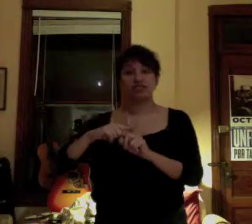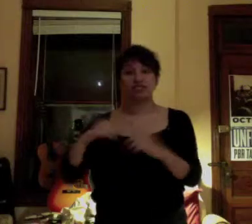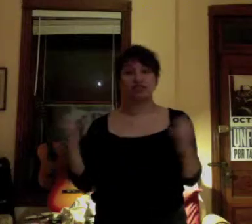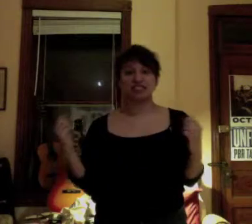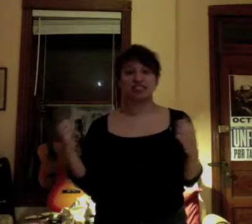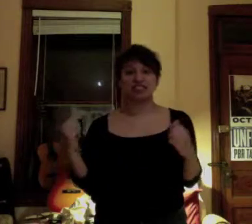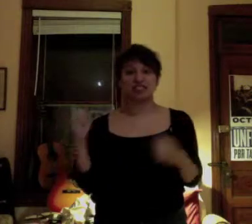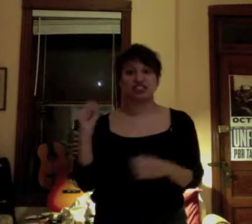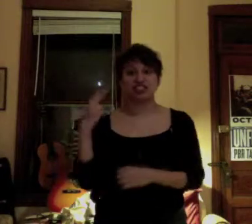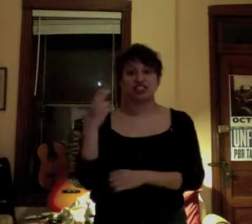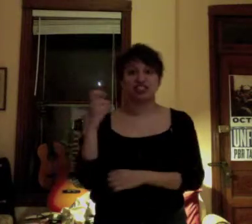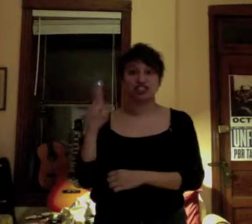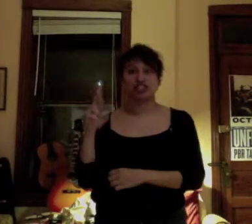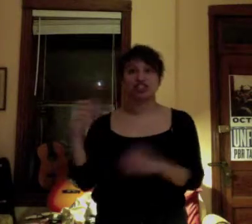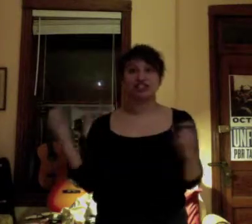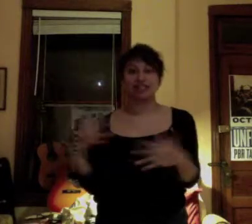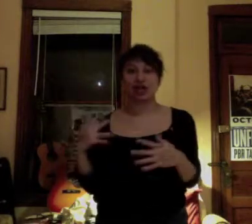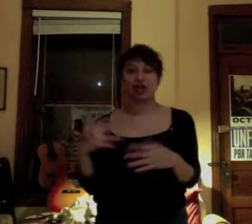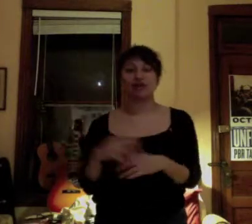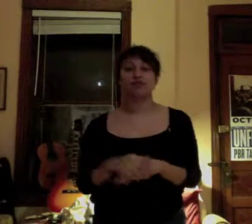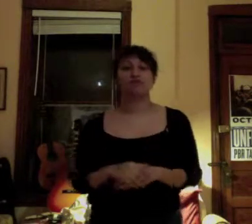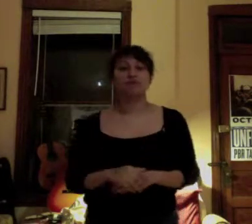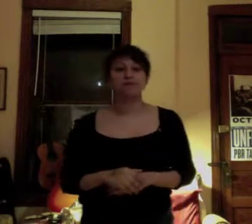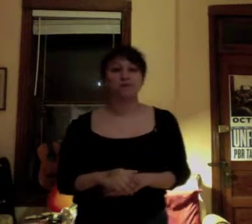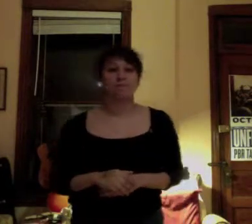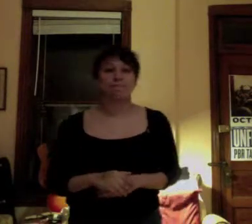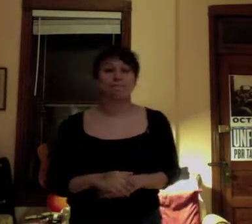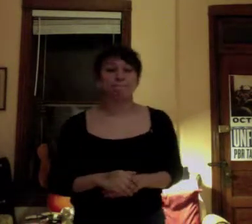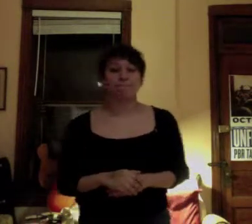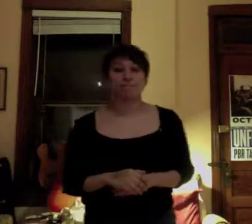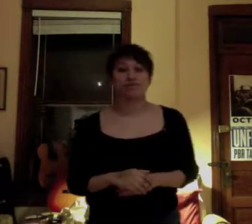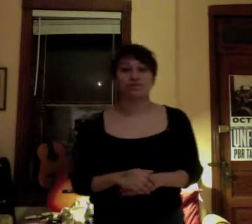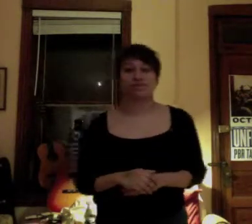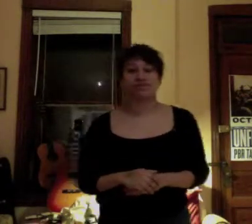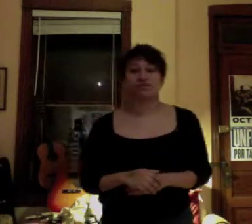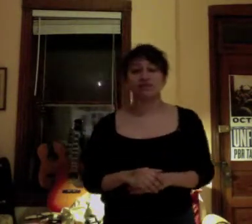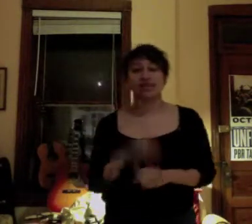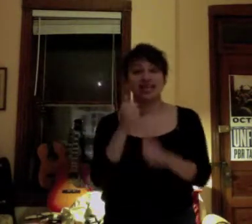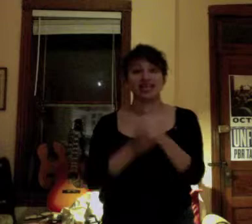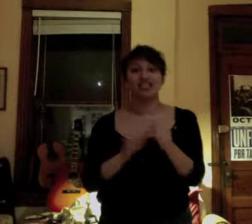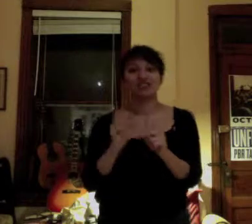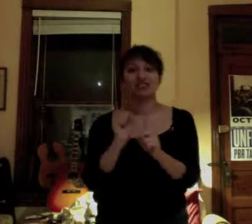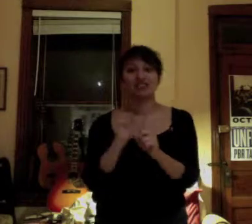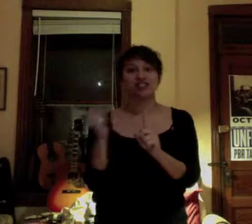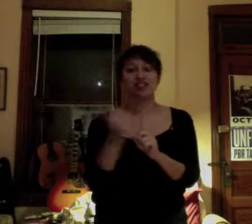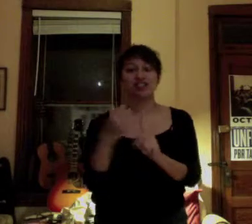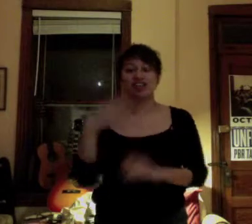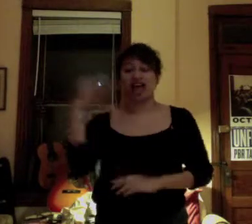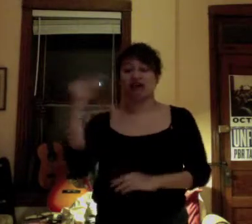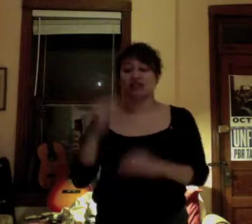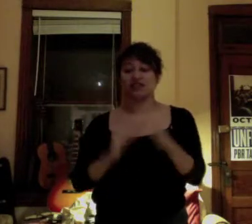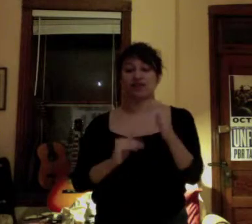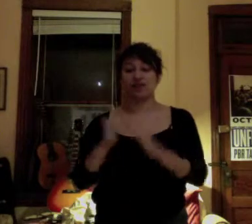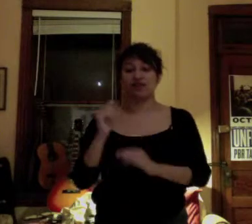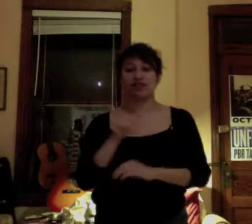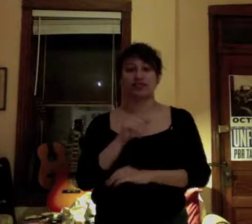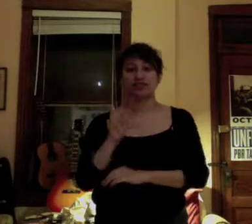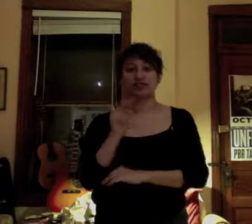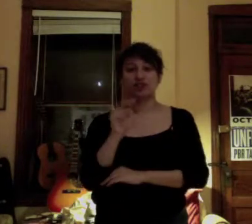Each time we venture beyond the confines of our comfort zone, we discover new ways of being. We discover inner strength